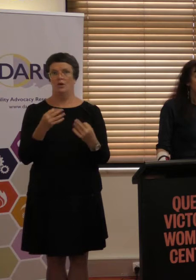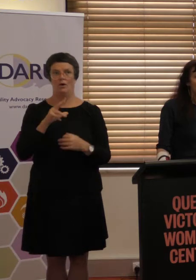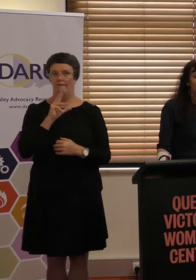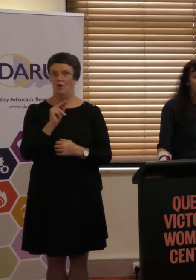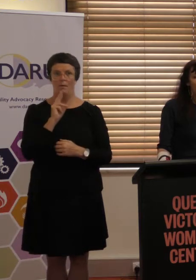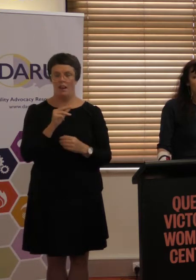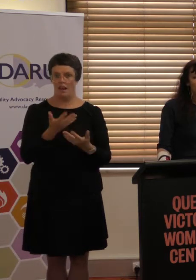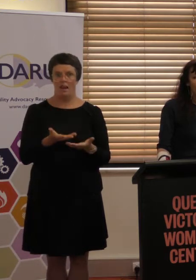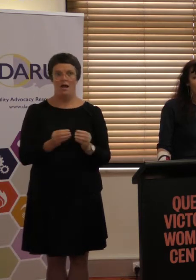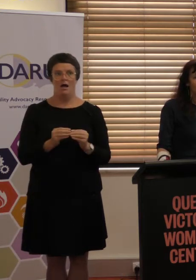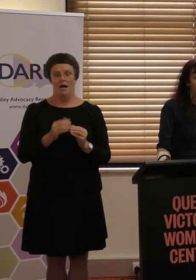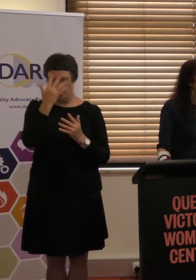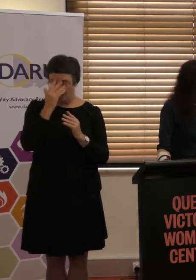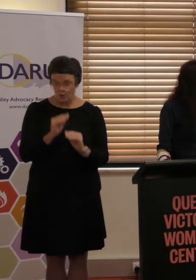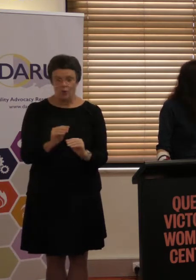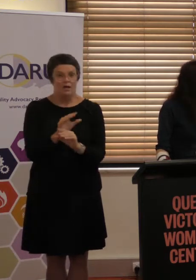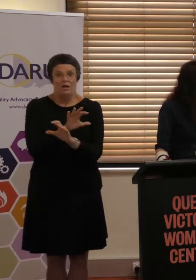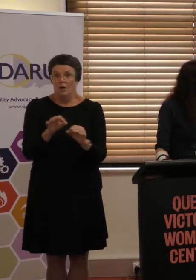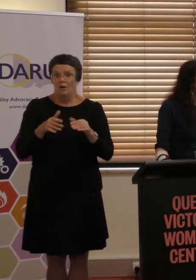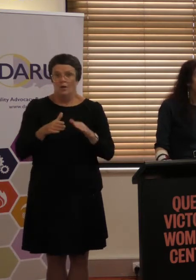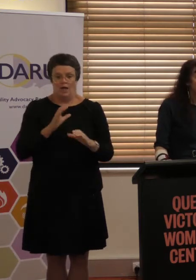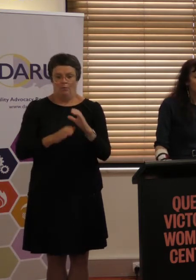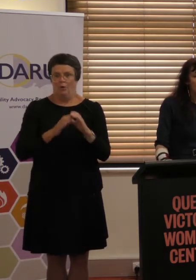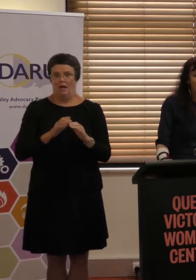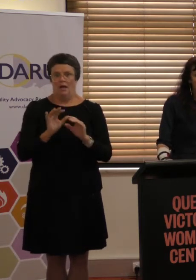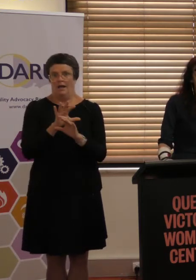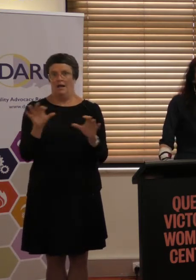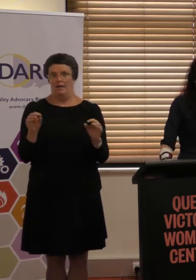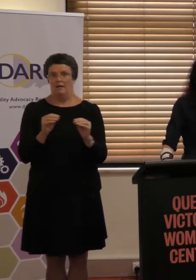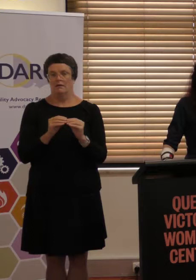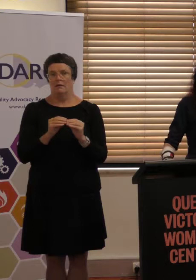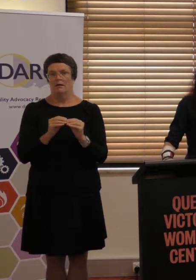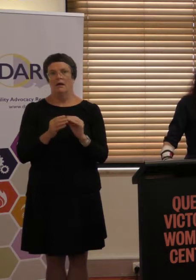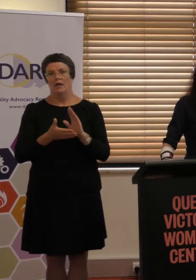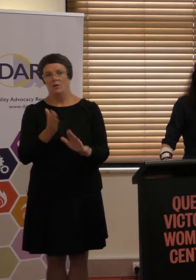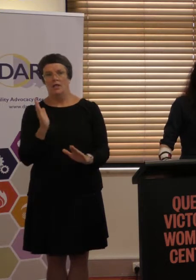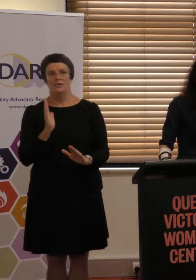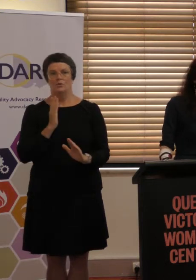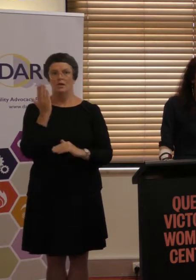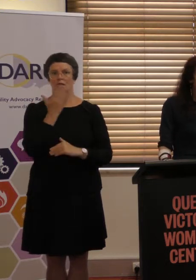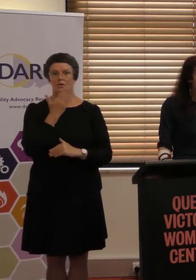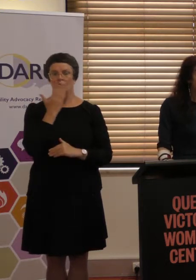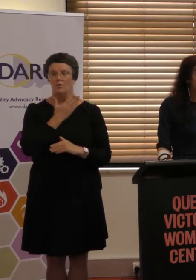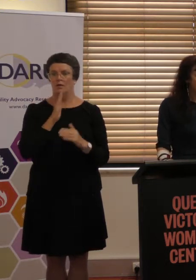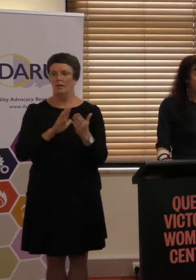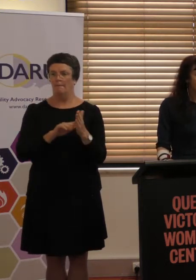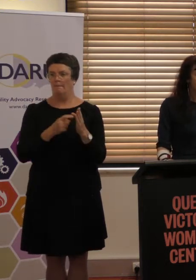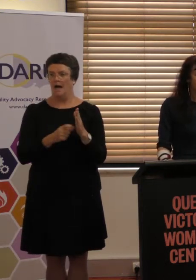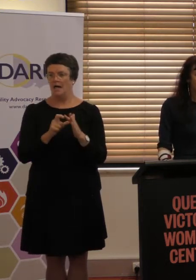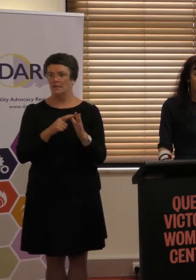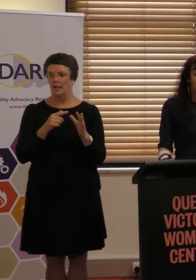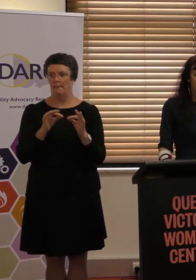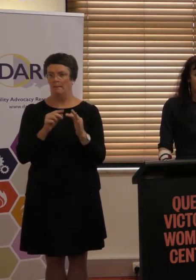He's been taught no communication method. He went to Martabeck School, which is a school notorious for not teaching kids